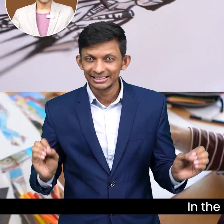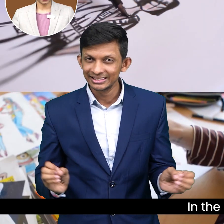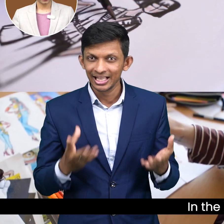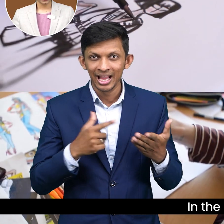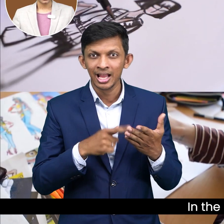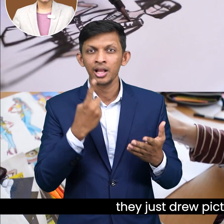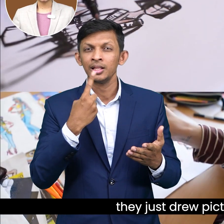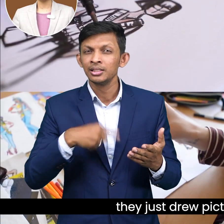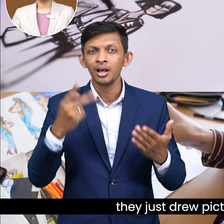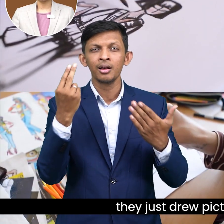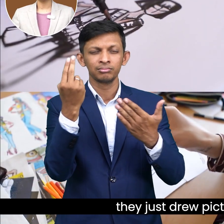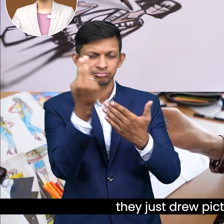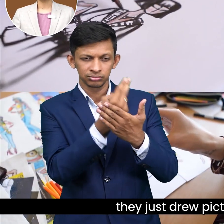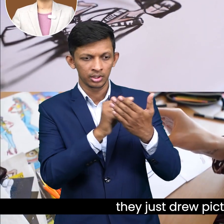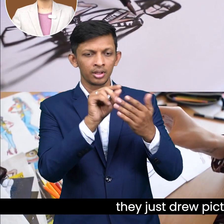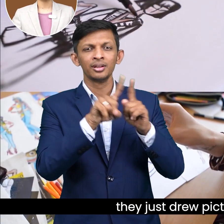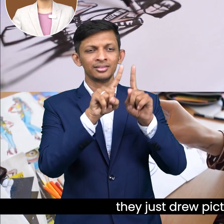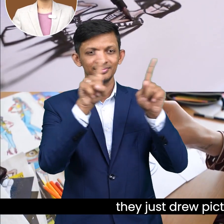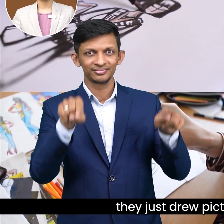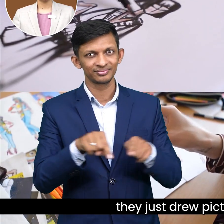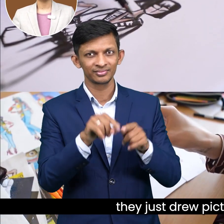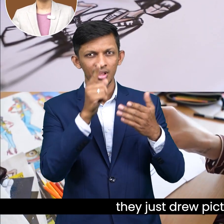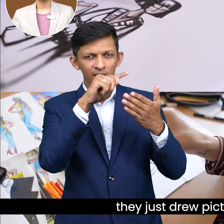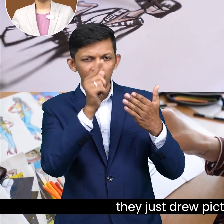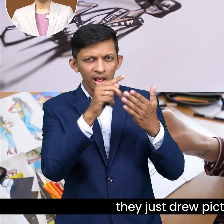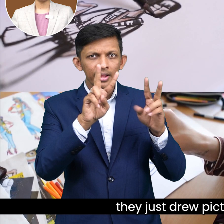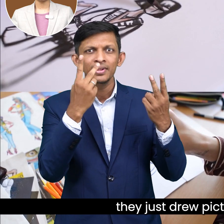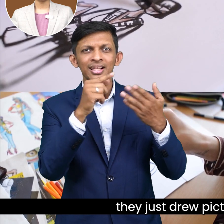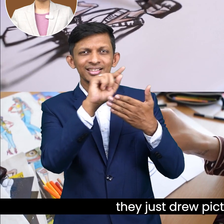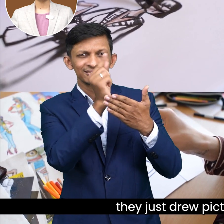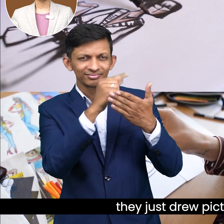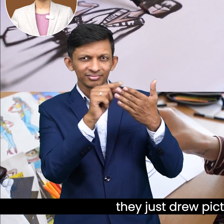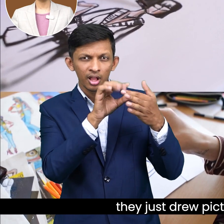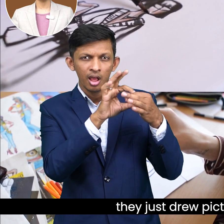In the beginning, they just drew pictures instead of writing.